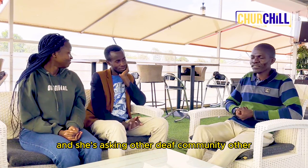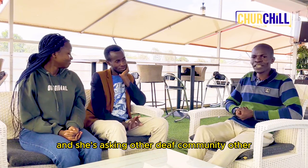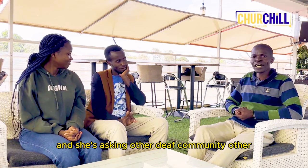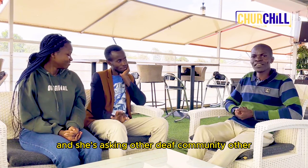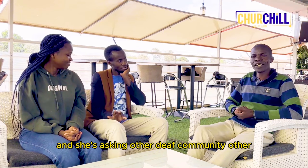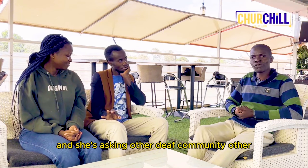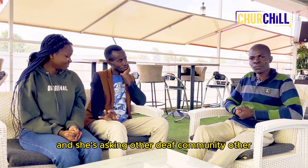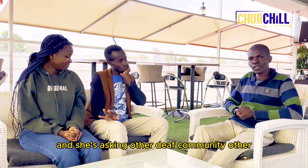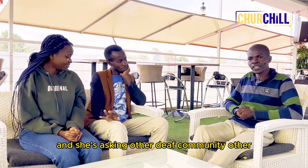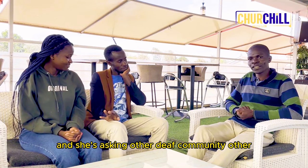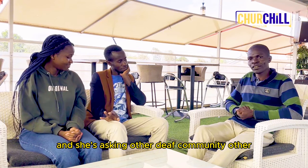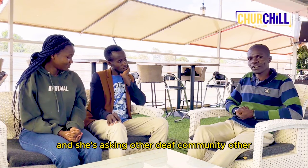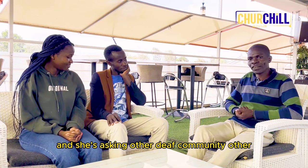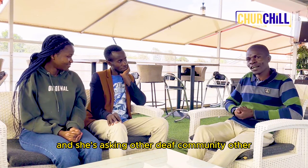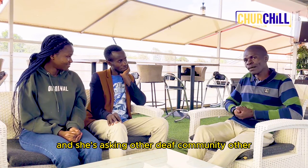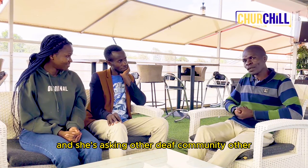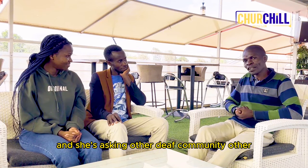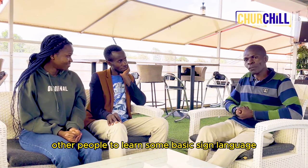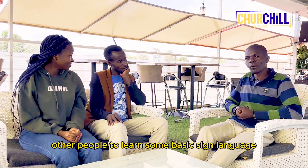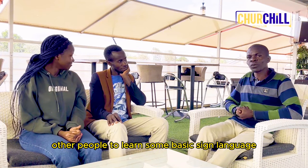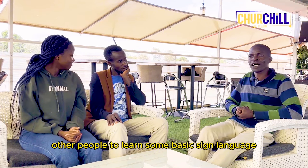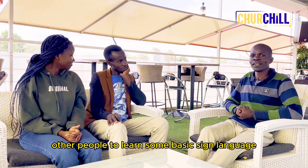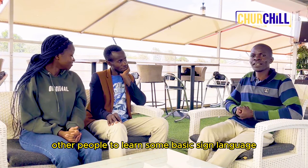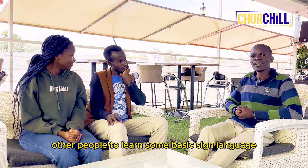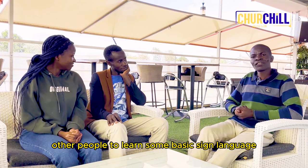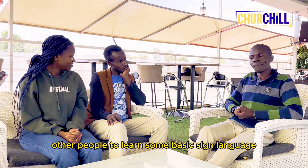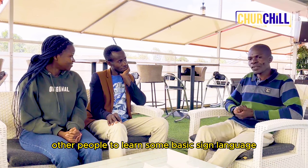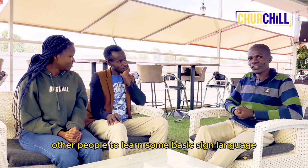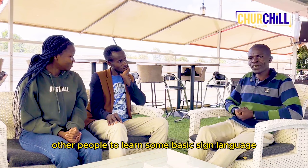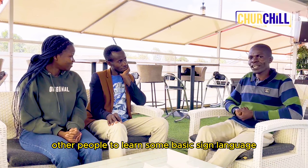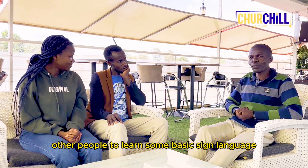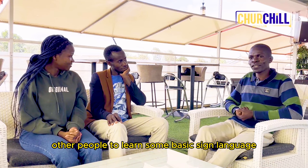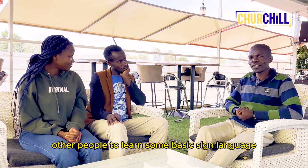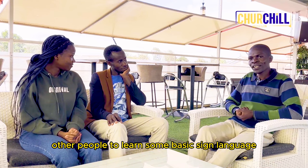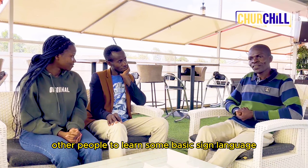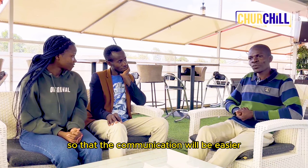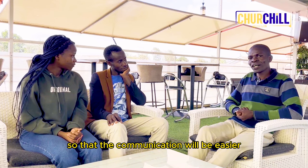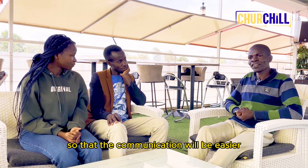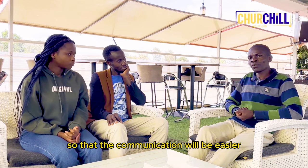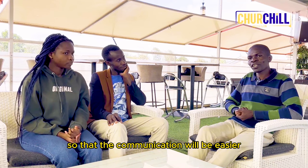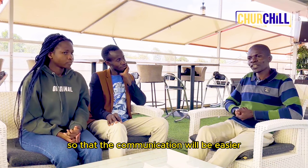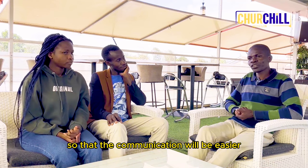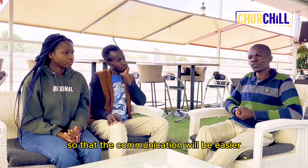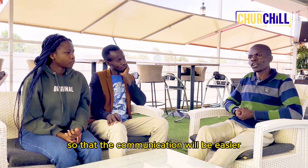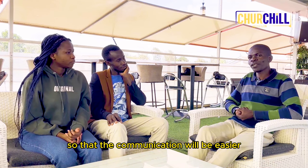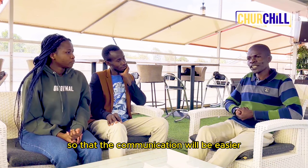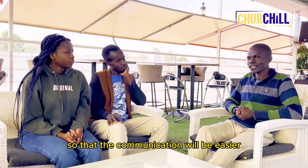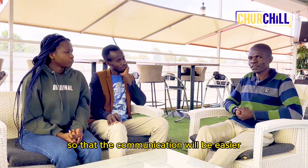asking other deaf community, other, other people to learn some basic sign language, so that the communication will be easier.